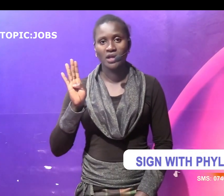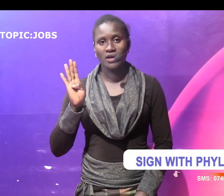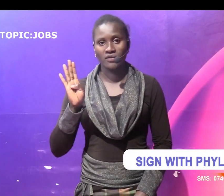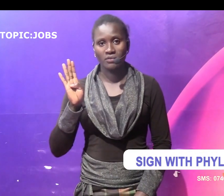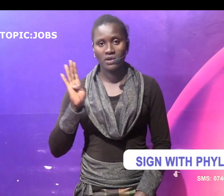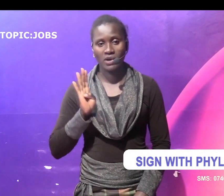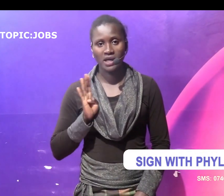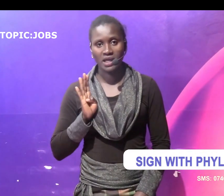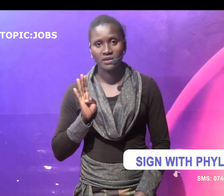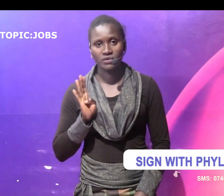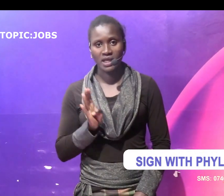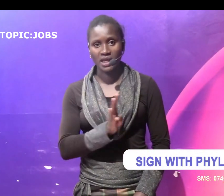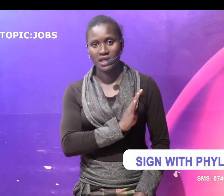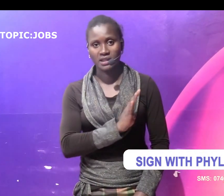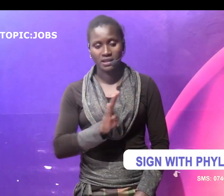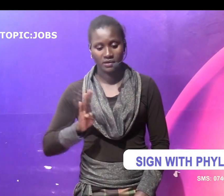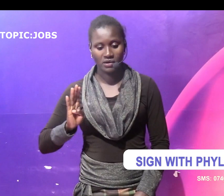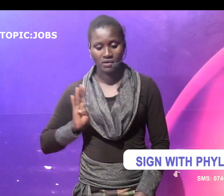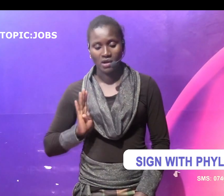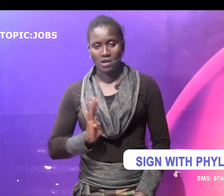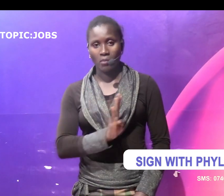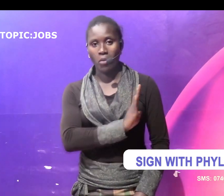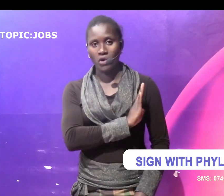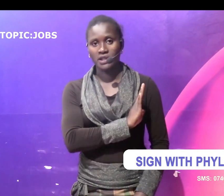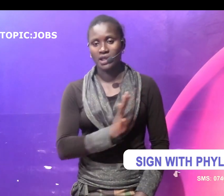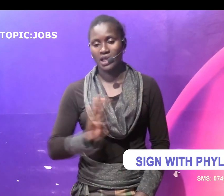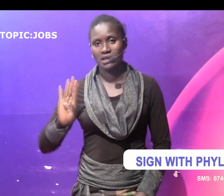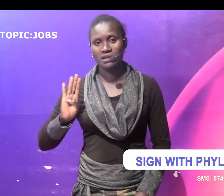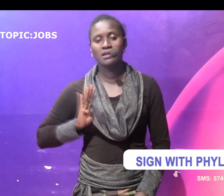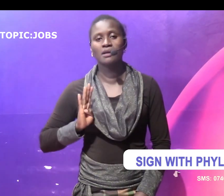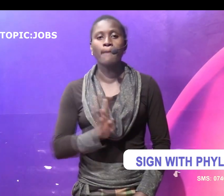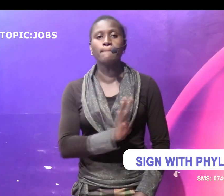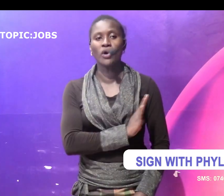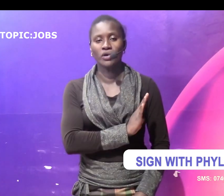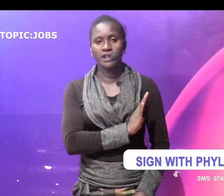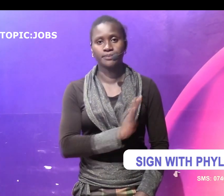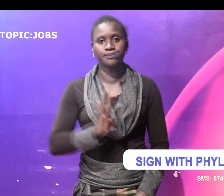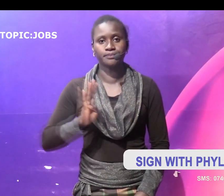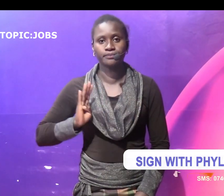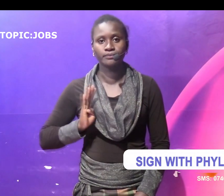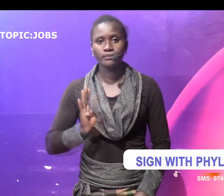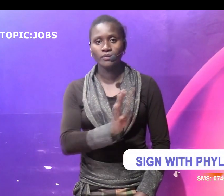from the one end to the end. Board, like this. Board.